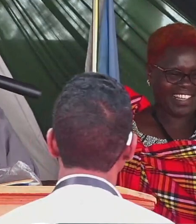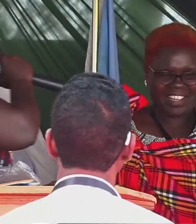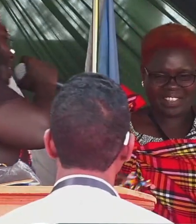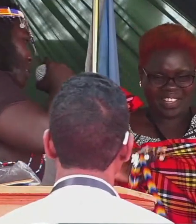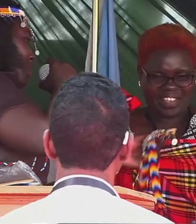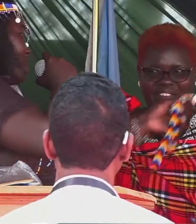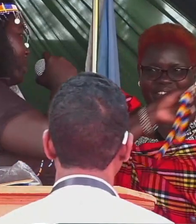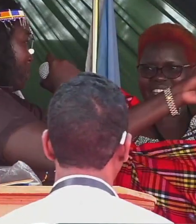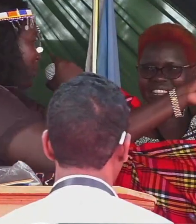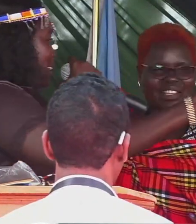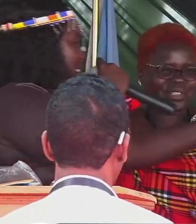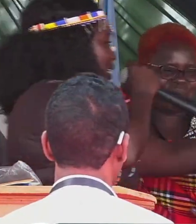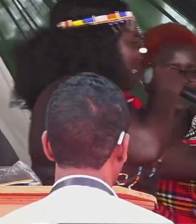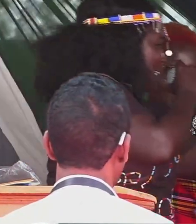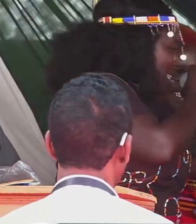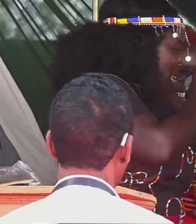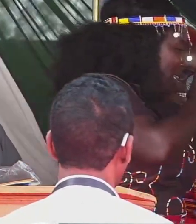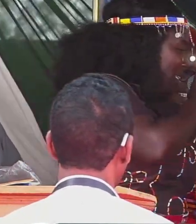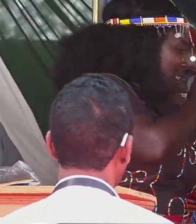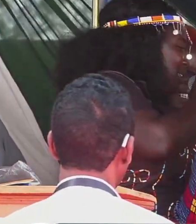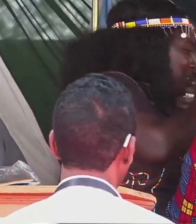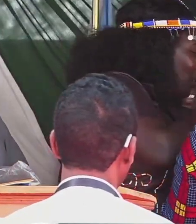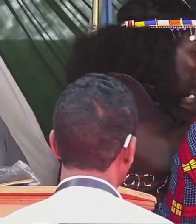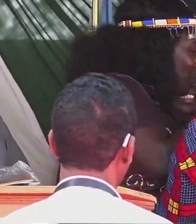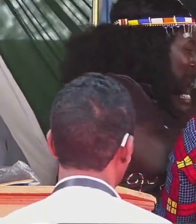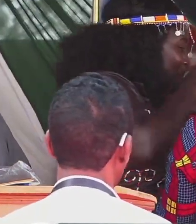Mama, valisha daktari.